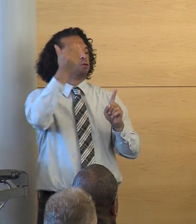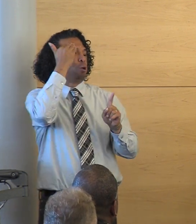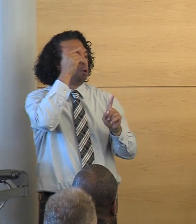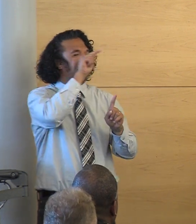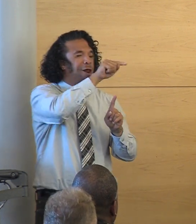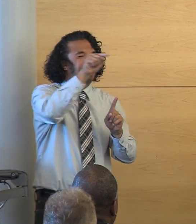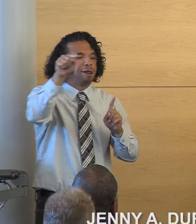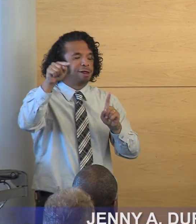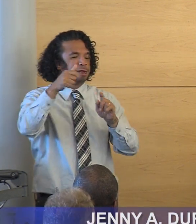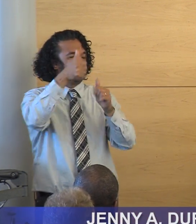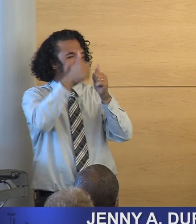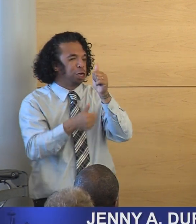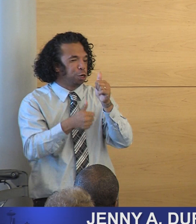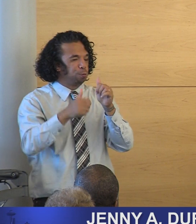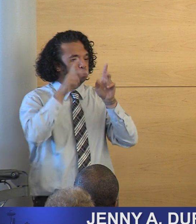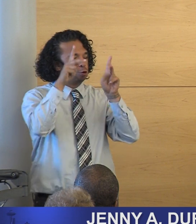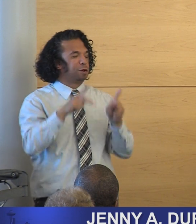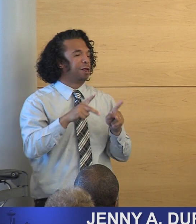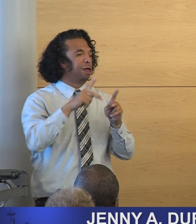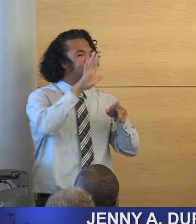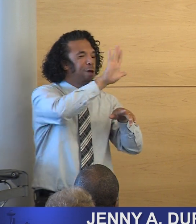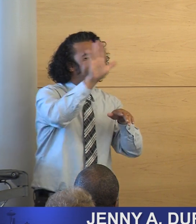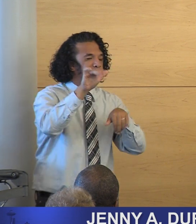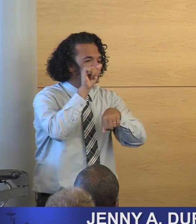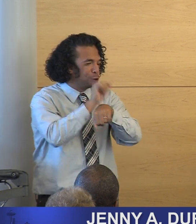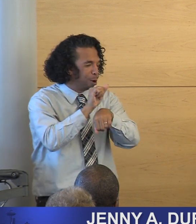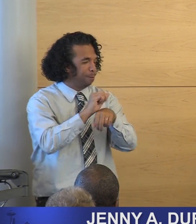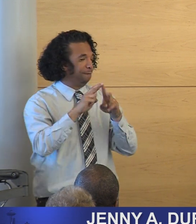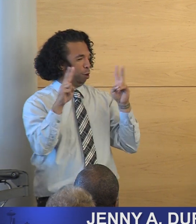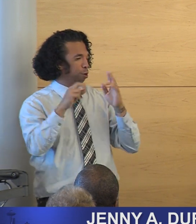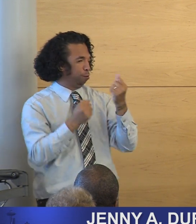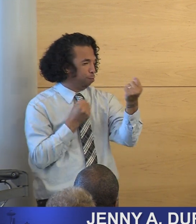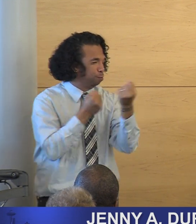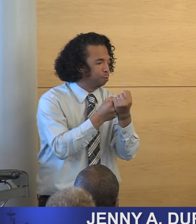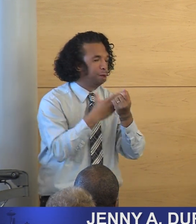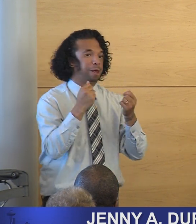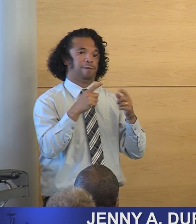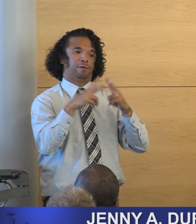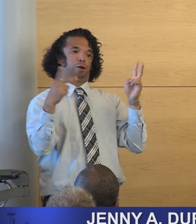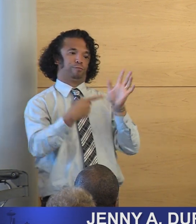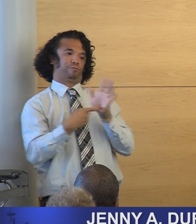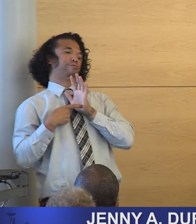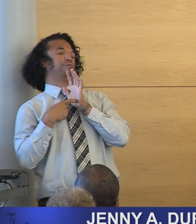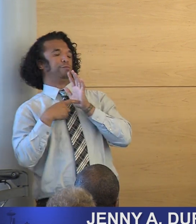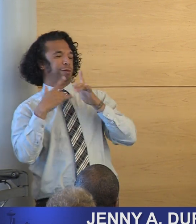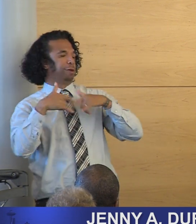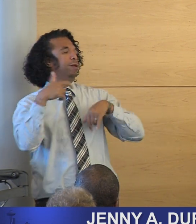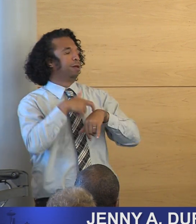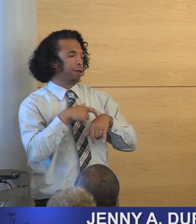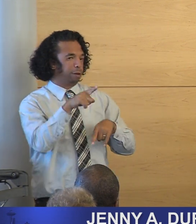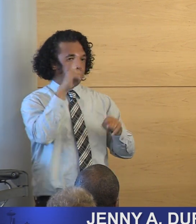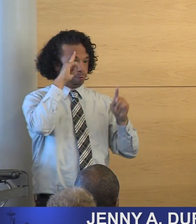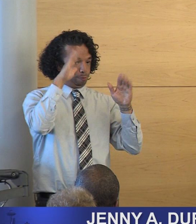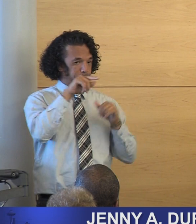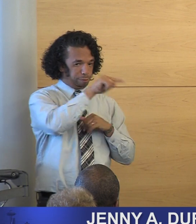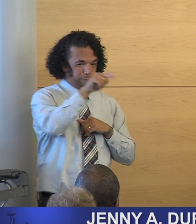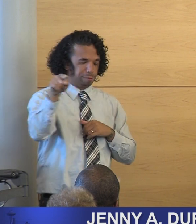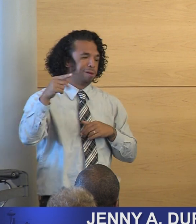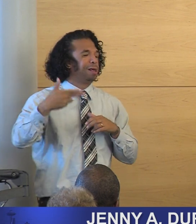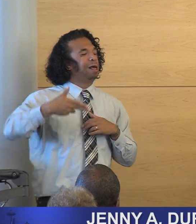officers and the job they do, and she both is supportive and demanding at the same time. She expects